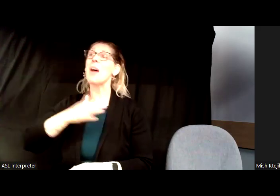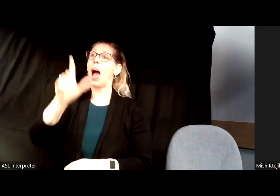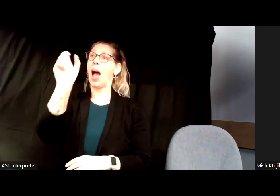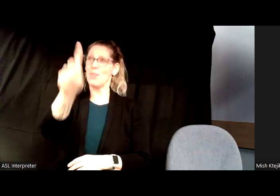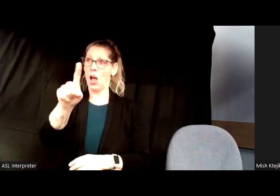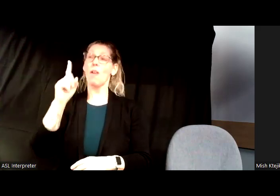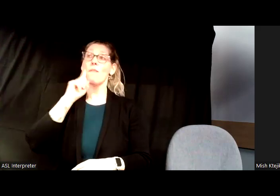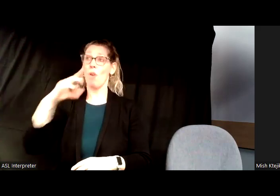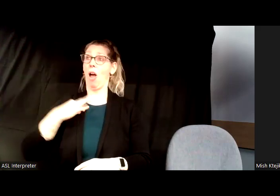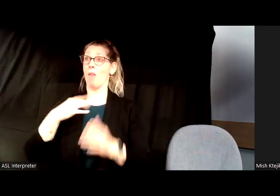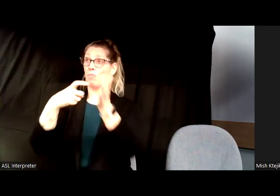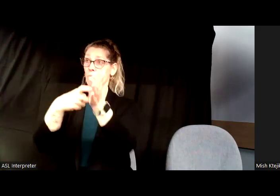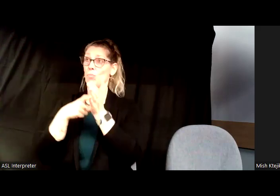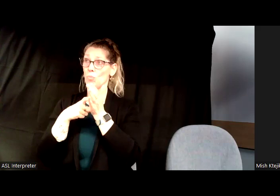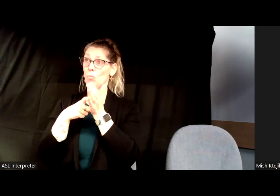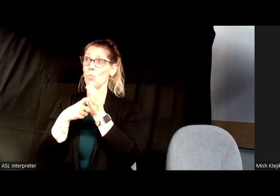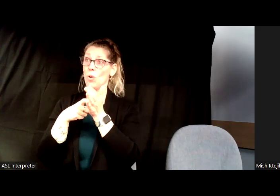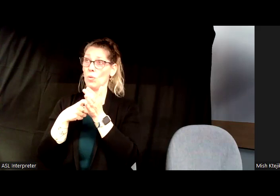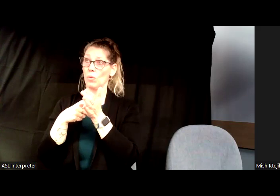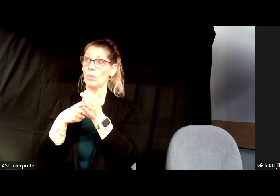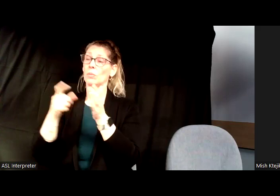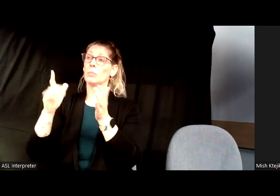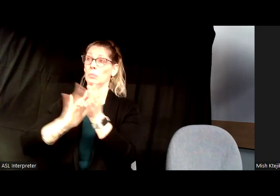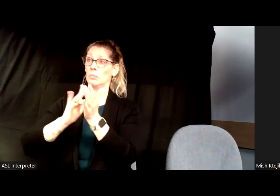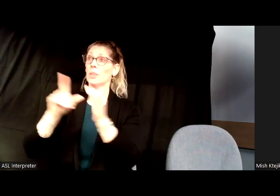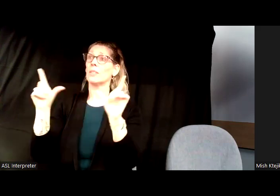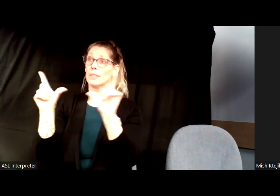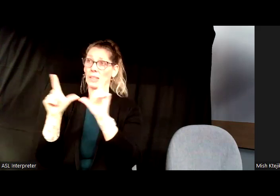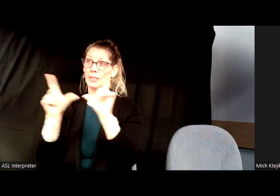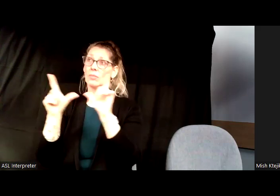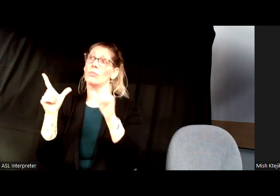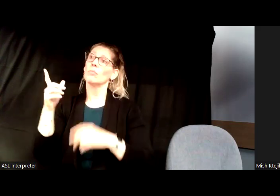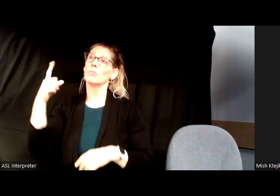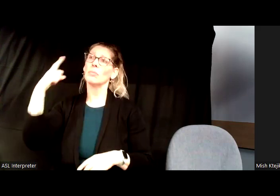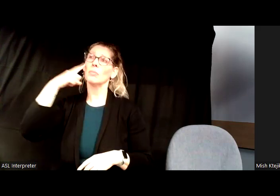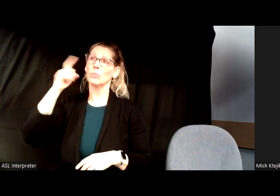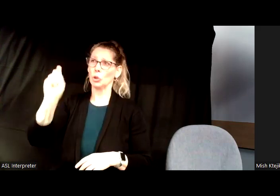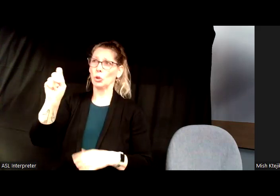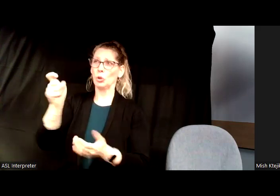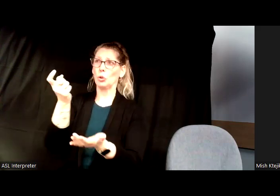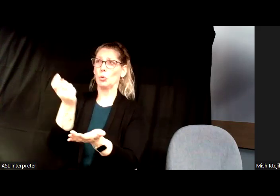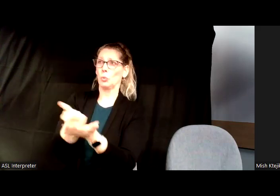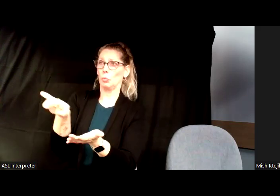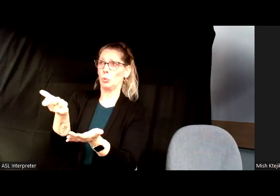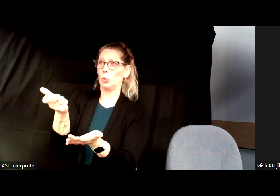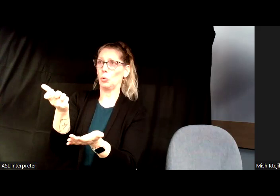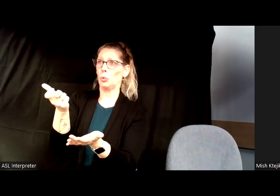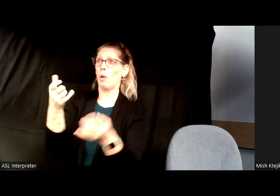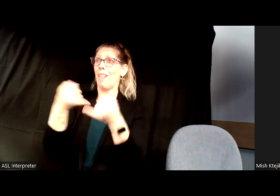was, for application requirements for medical license, I think we should